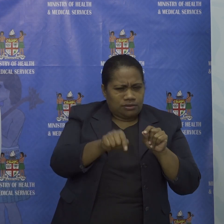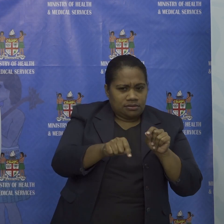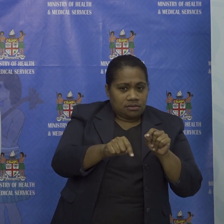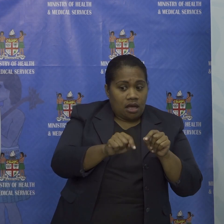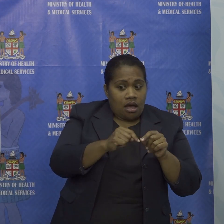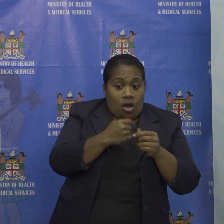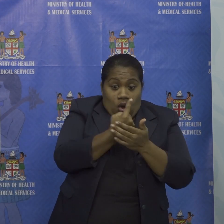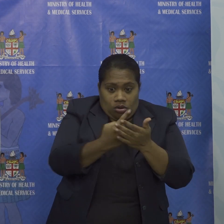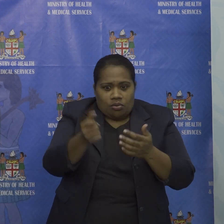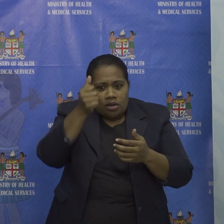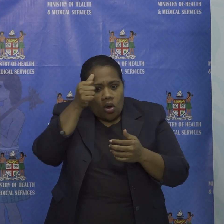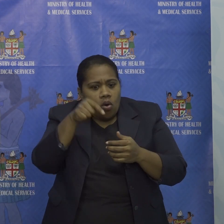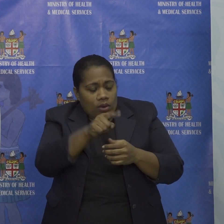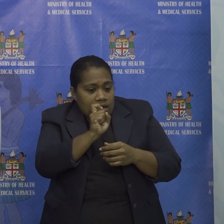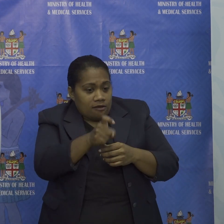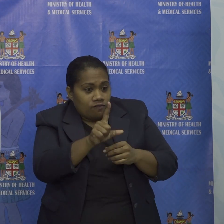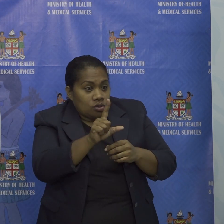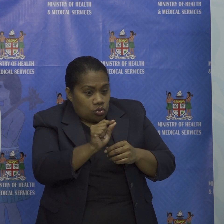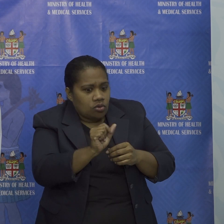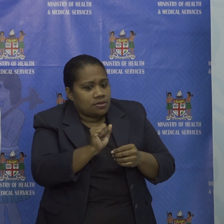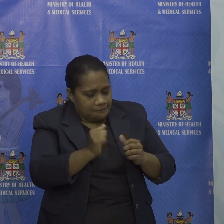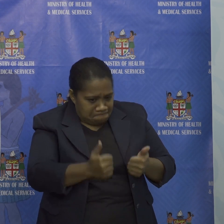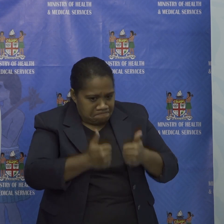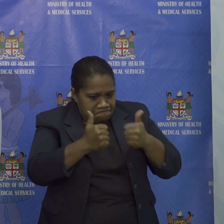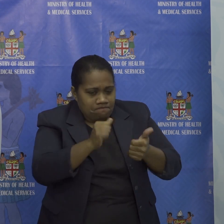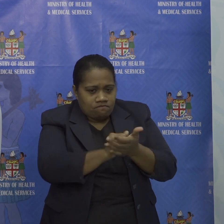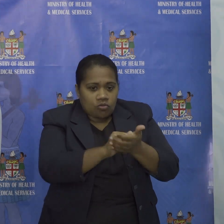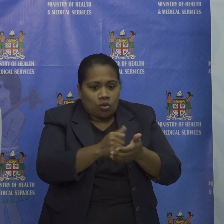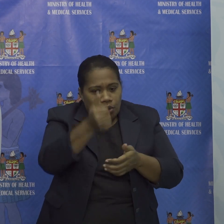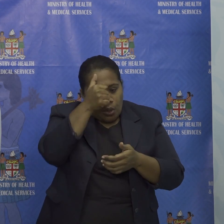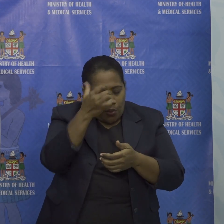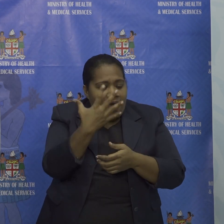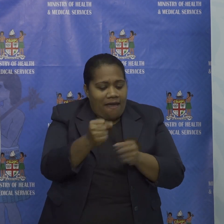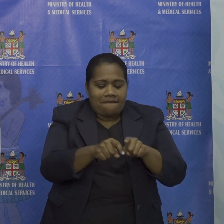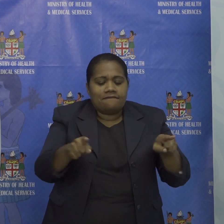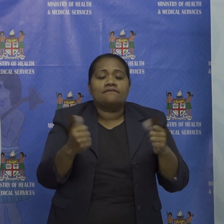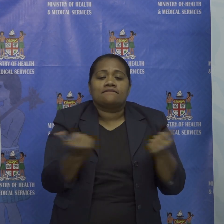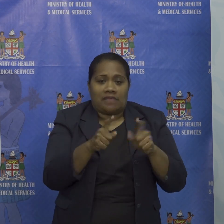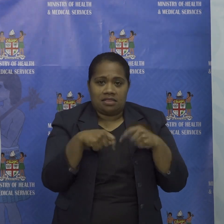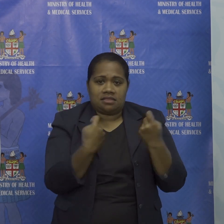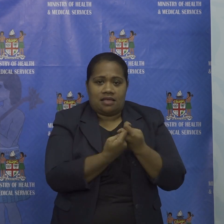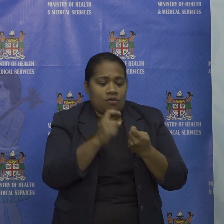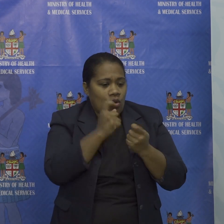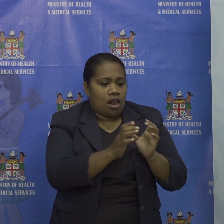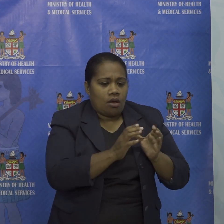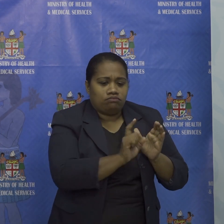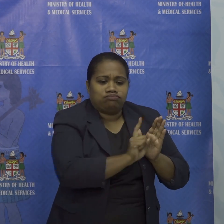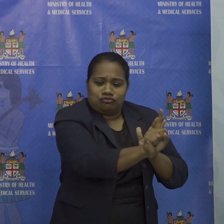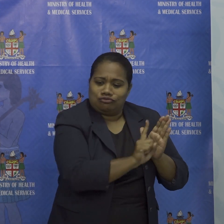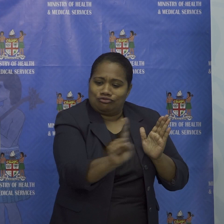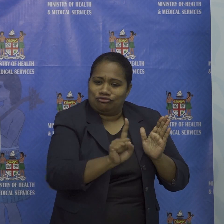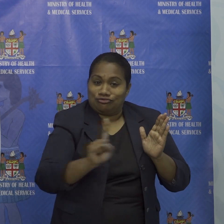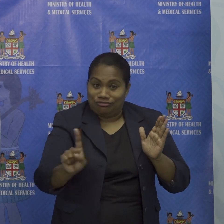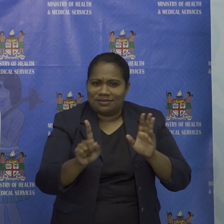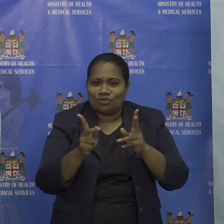useful. And we knew it was going to be useful because we have enough teams to run around, and they're going to go to specific places that we